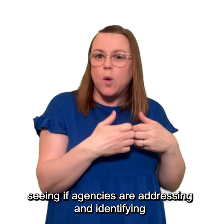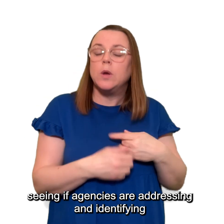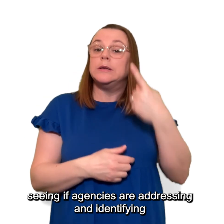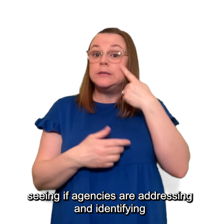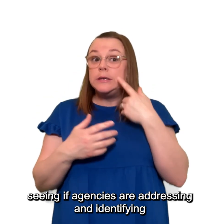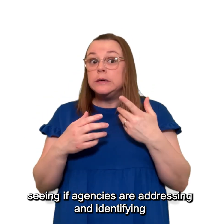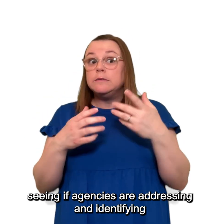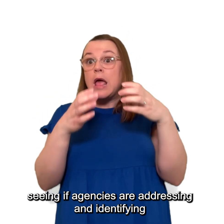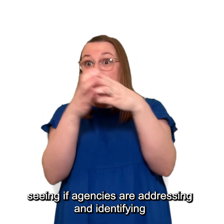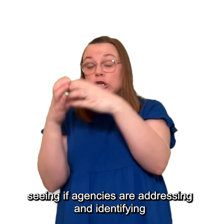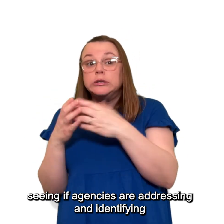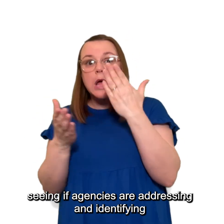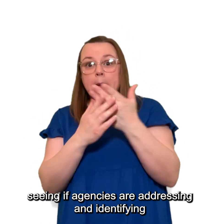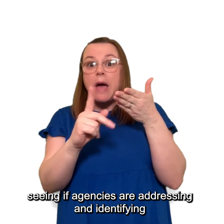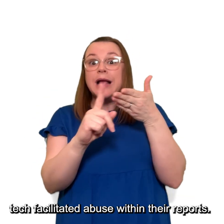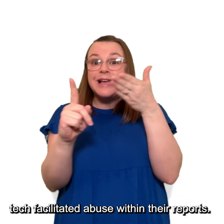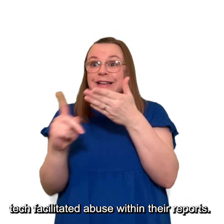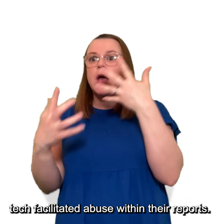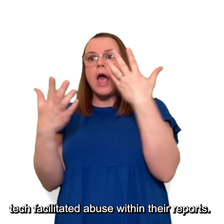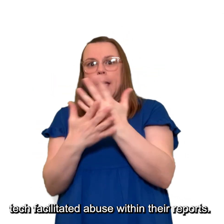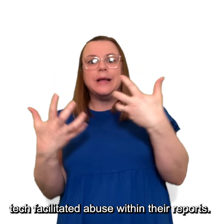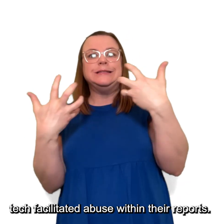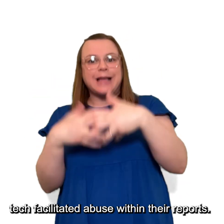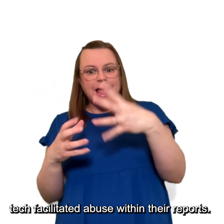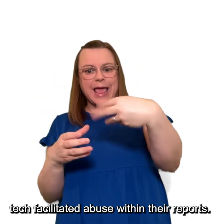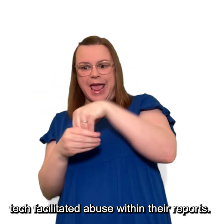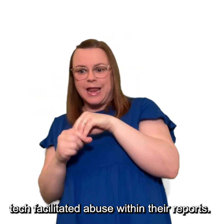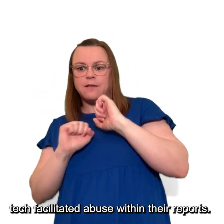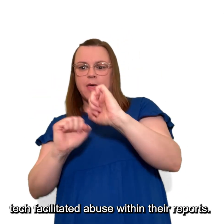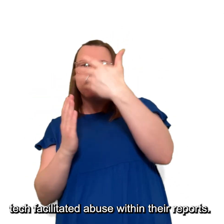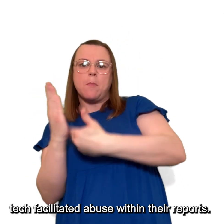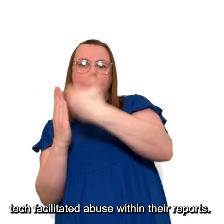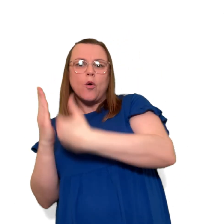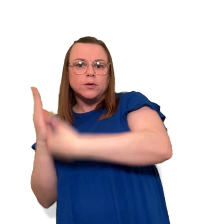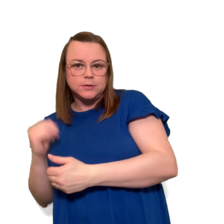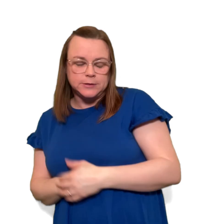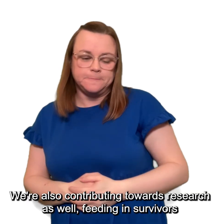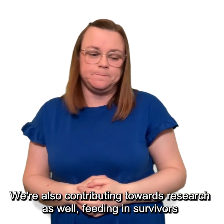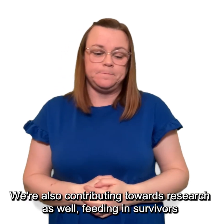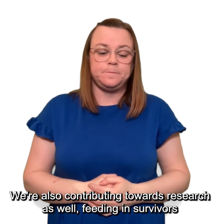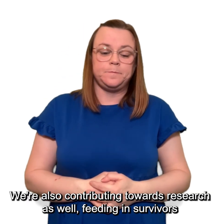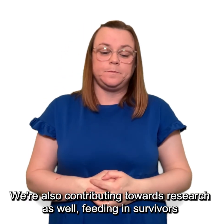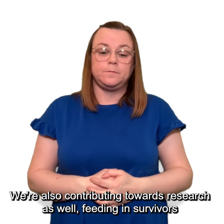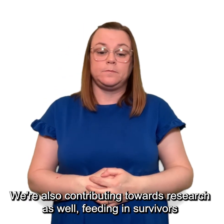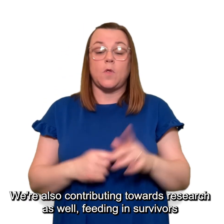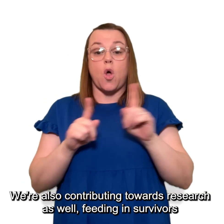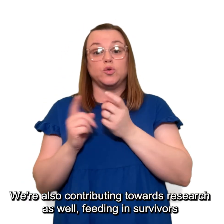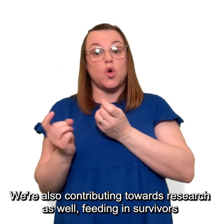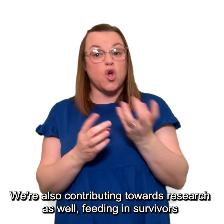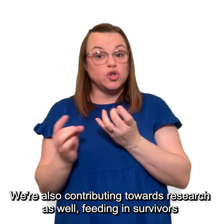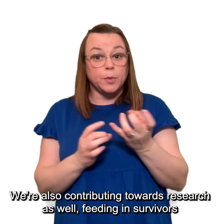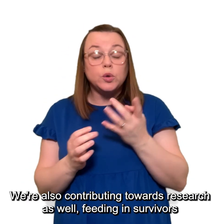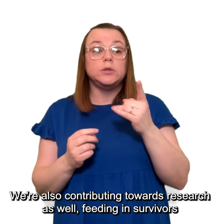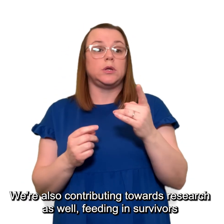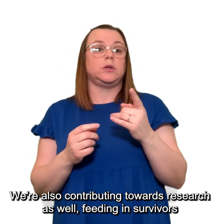if agencies are addressing and identifying tech facilitated abuse within their reports. We're also contributing towards